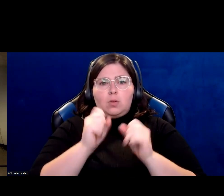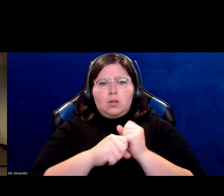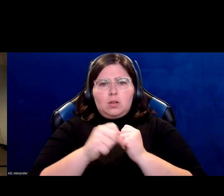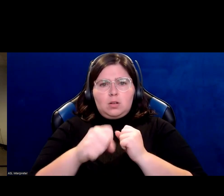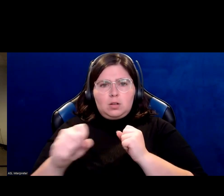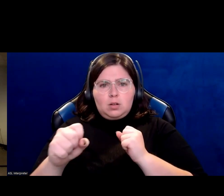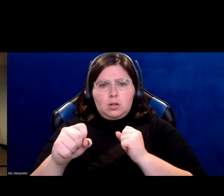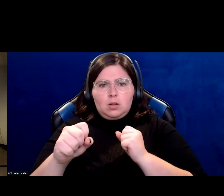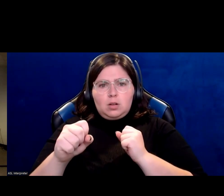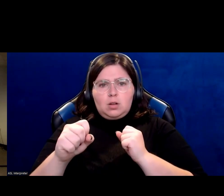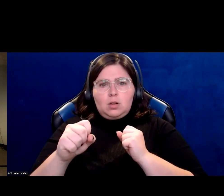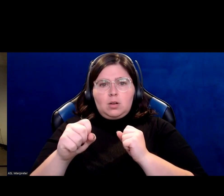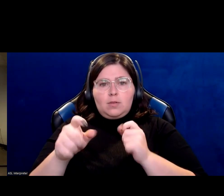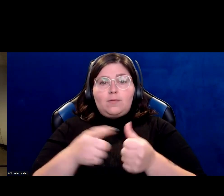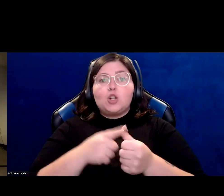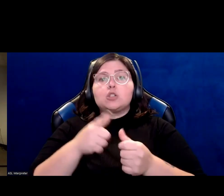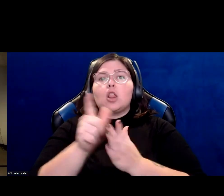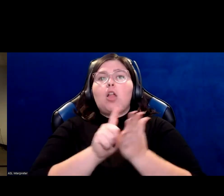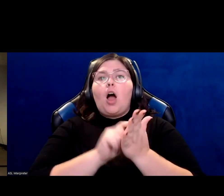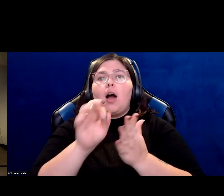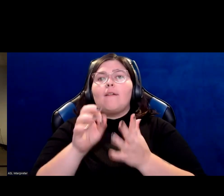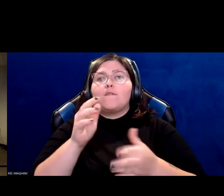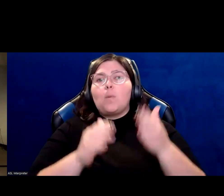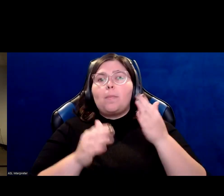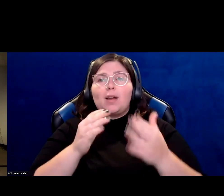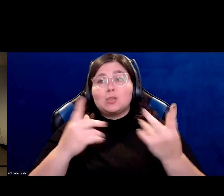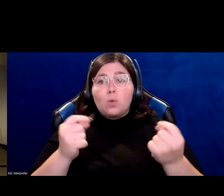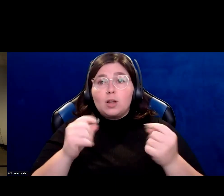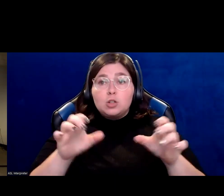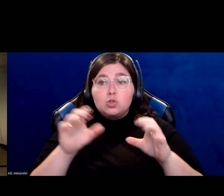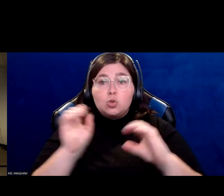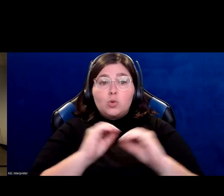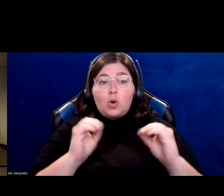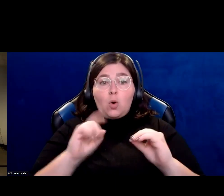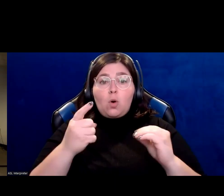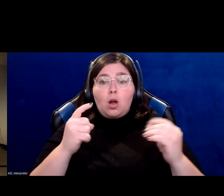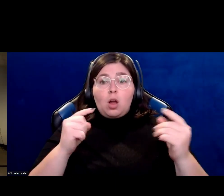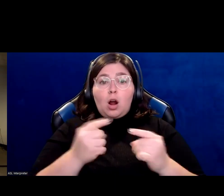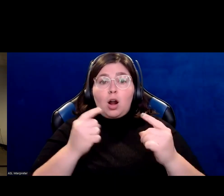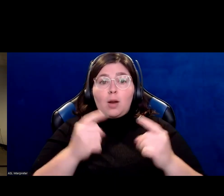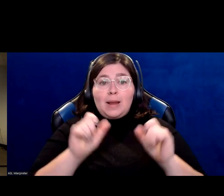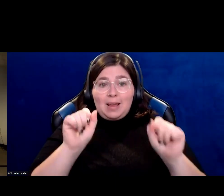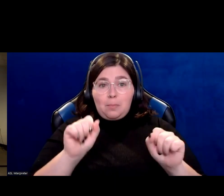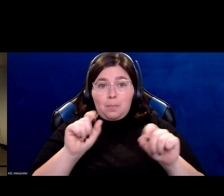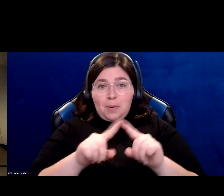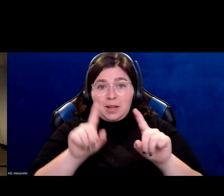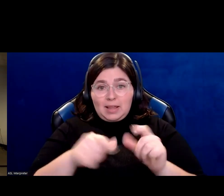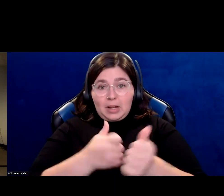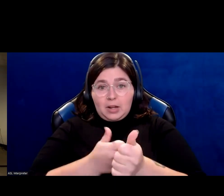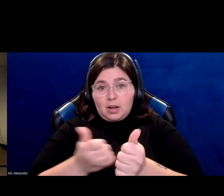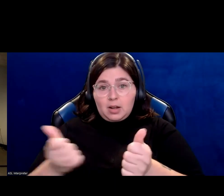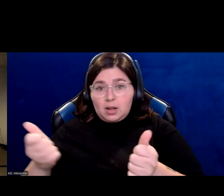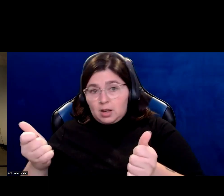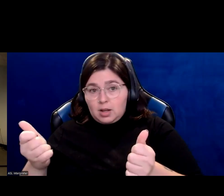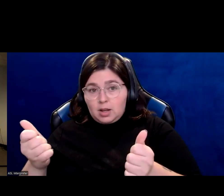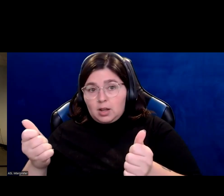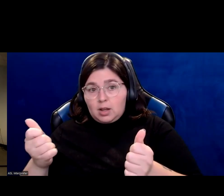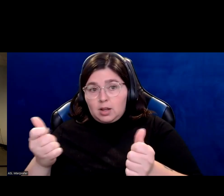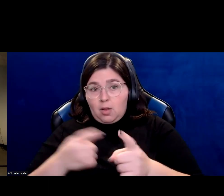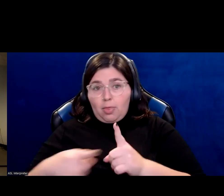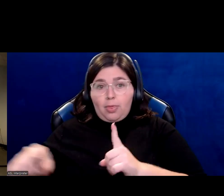no harm, but that could be circumvented depending on the engine, on how you do the query.